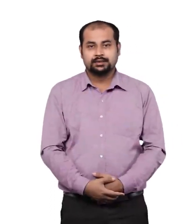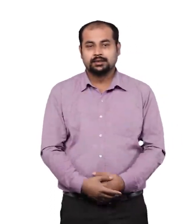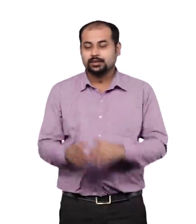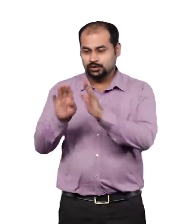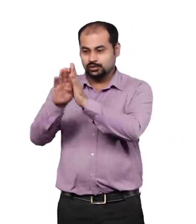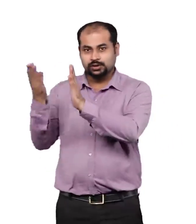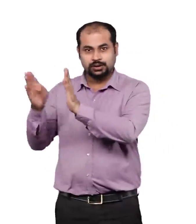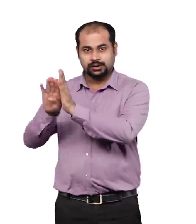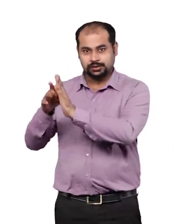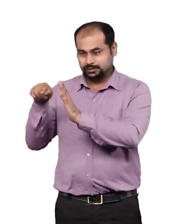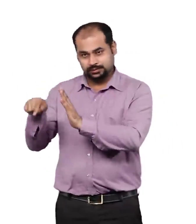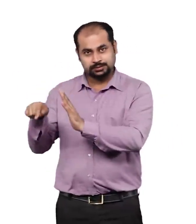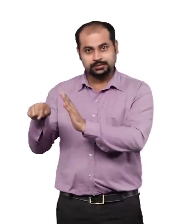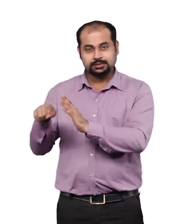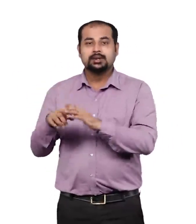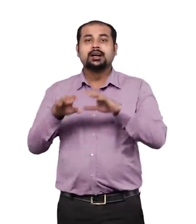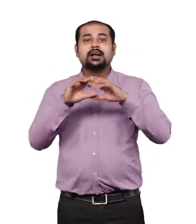the door and any window of